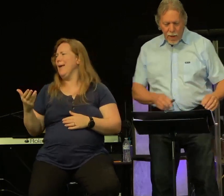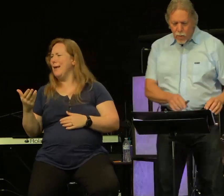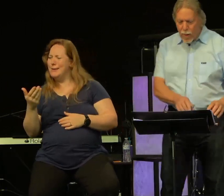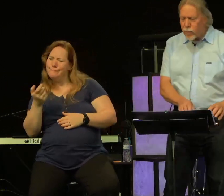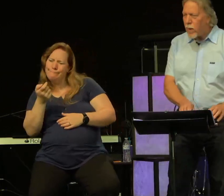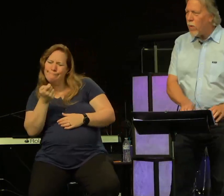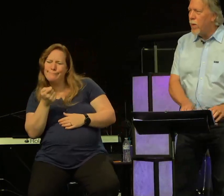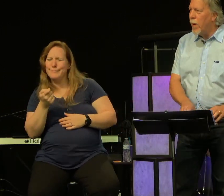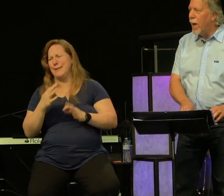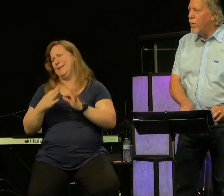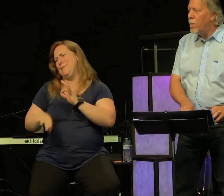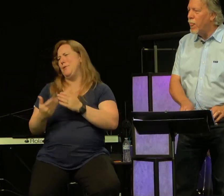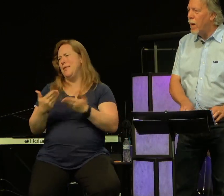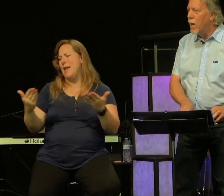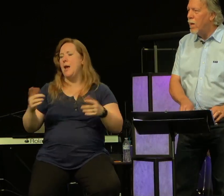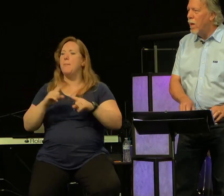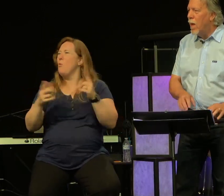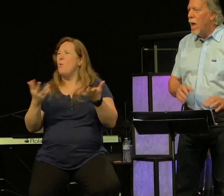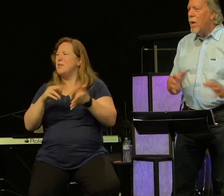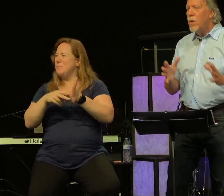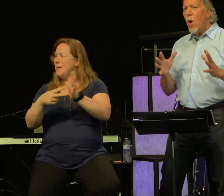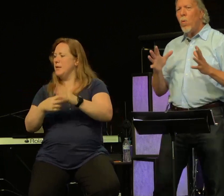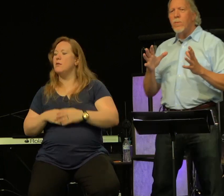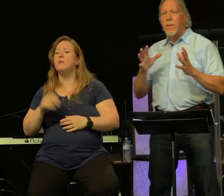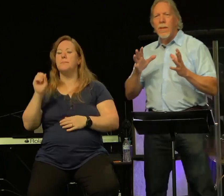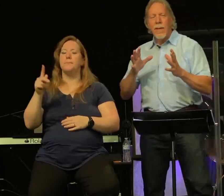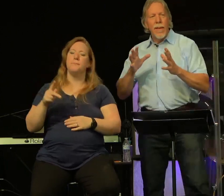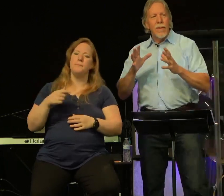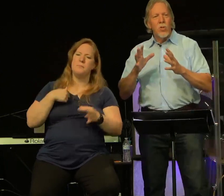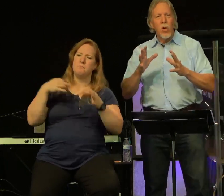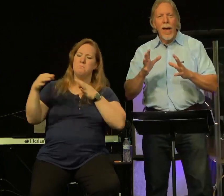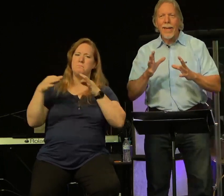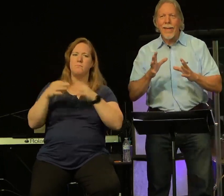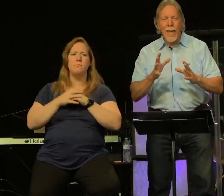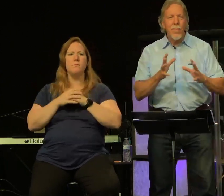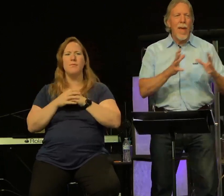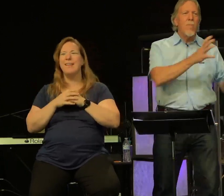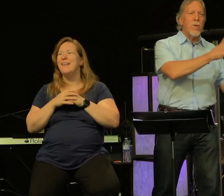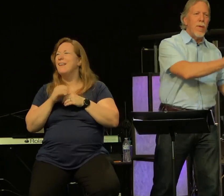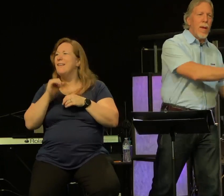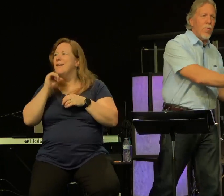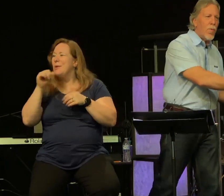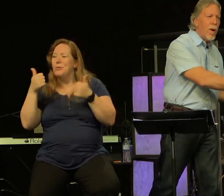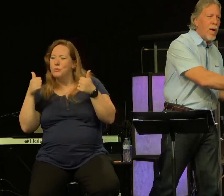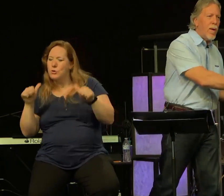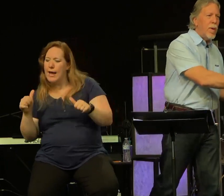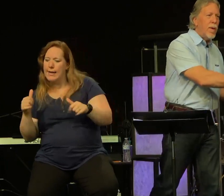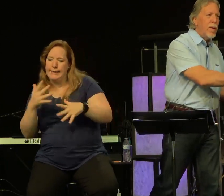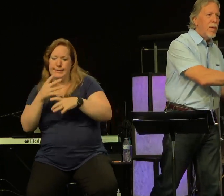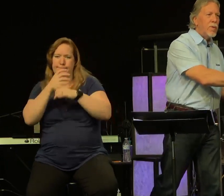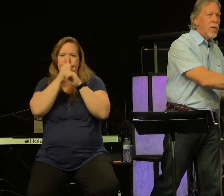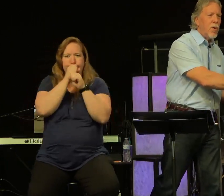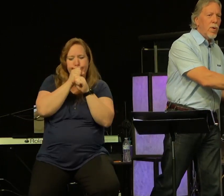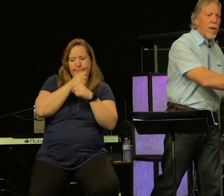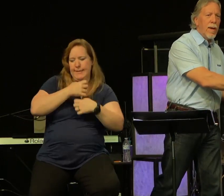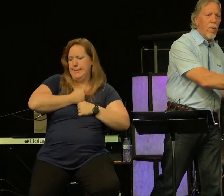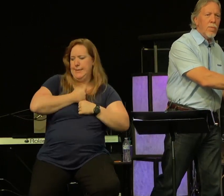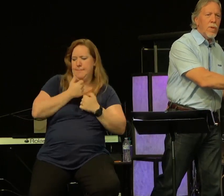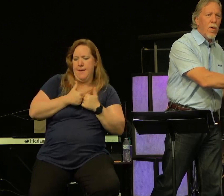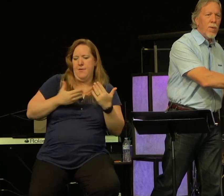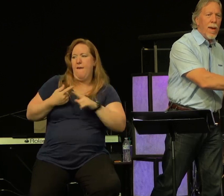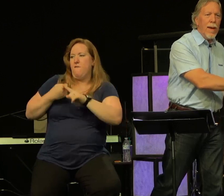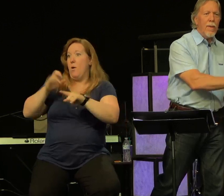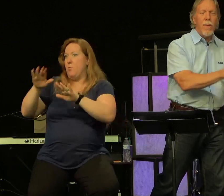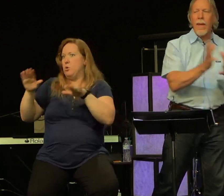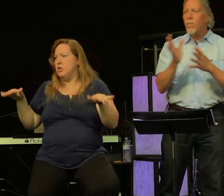And here's what I'm talking about. Don't try to keep everything from your children and don't